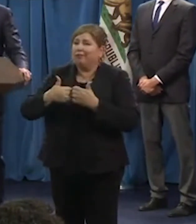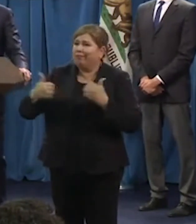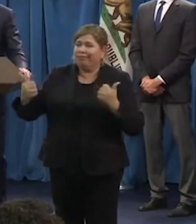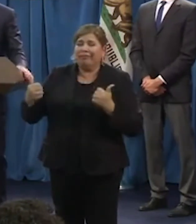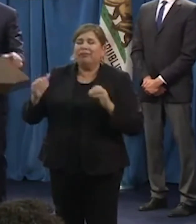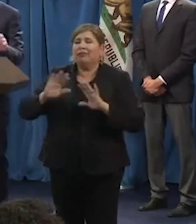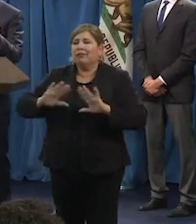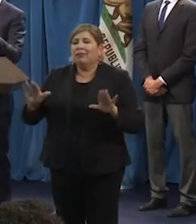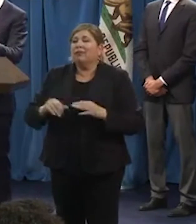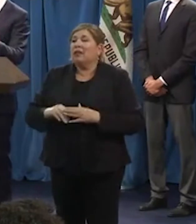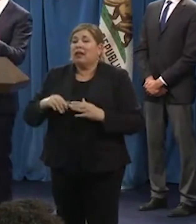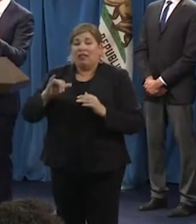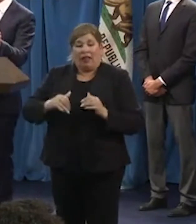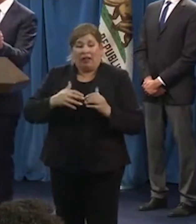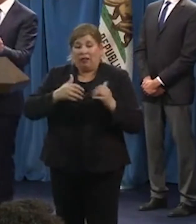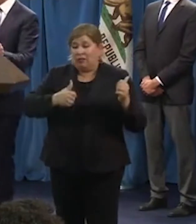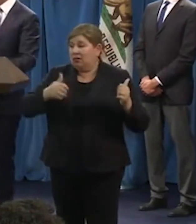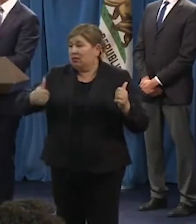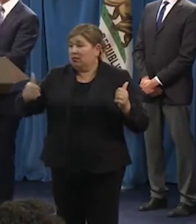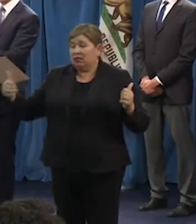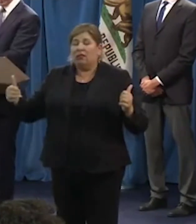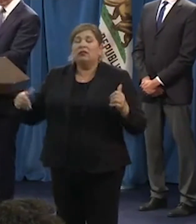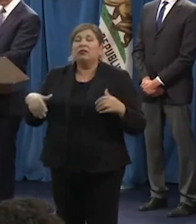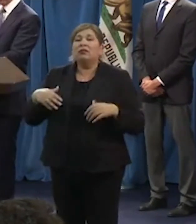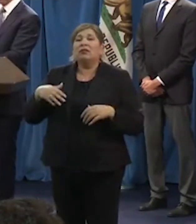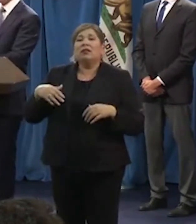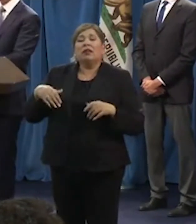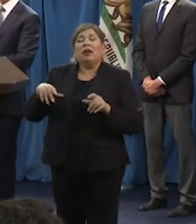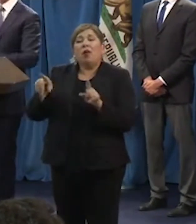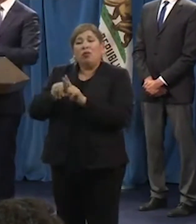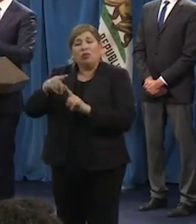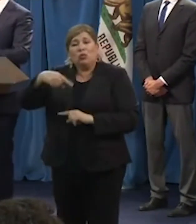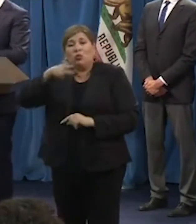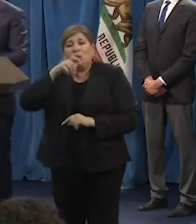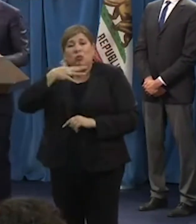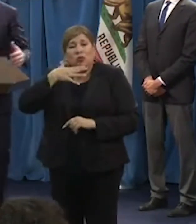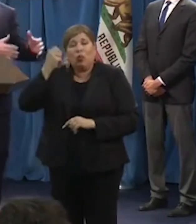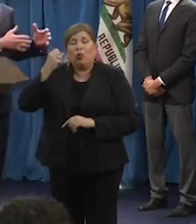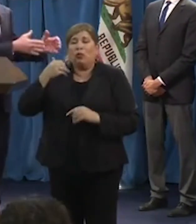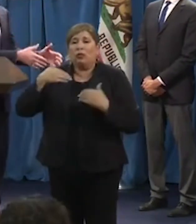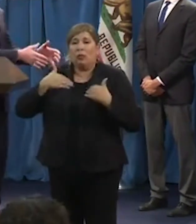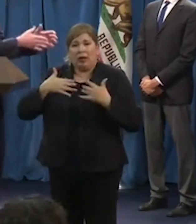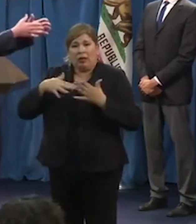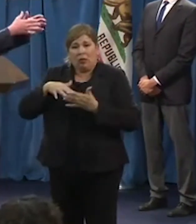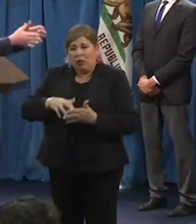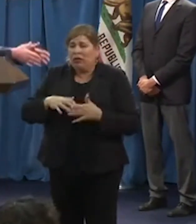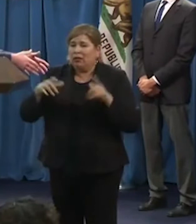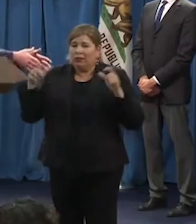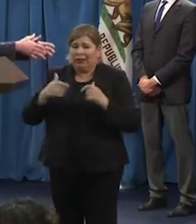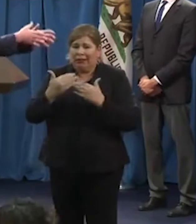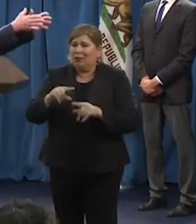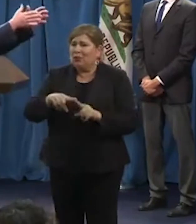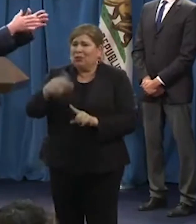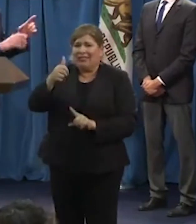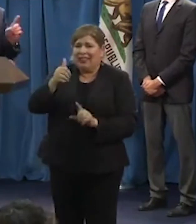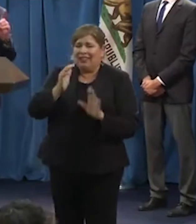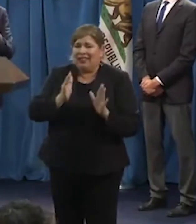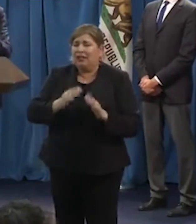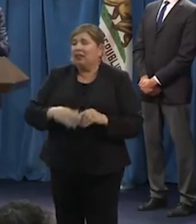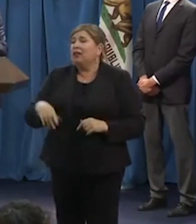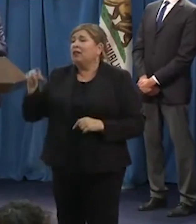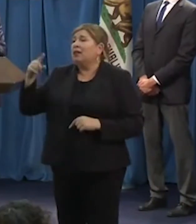vulnerable populations. That's why, again, it's not 250, it's 10. We are prioritizing our assisted living facilities, our congregate care